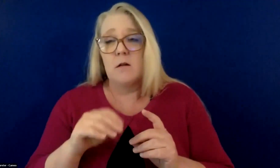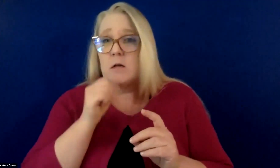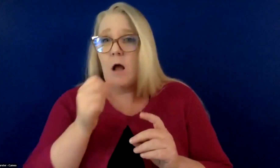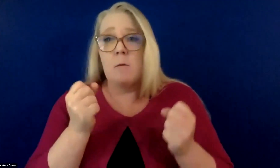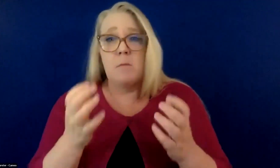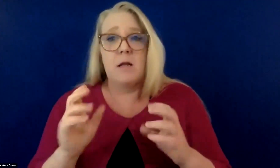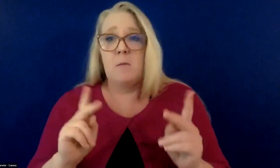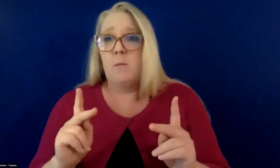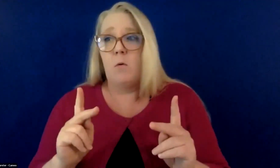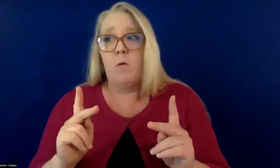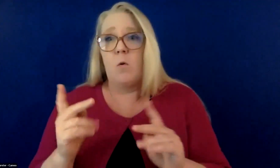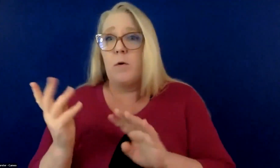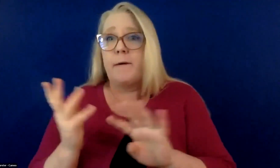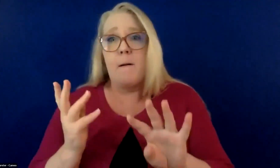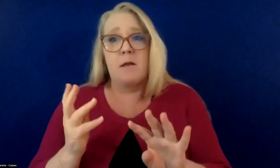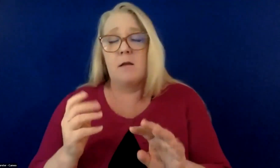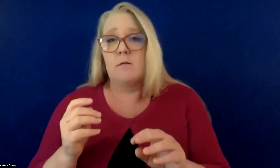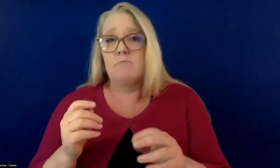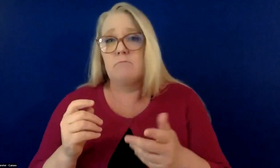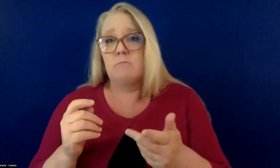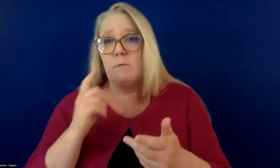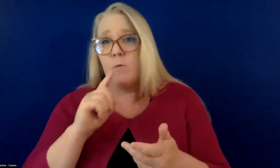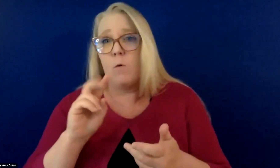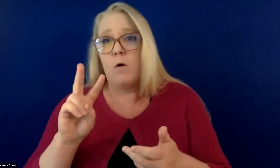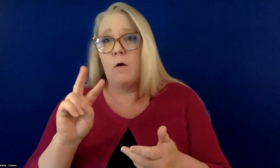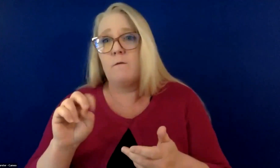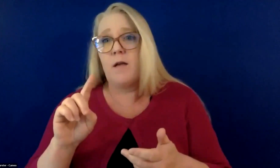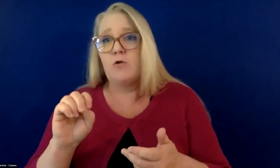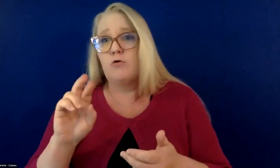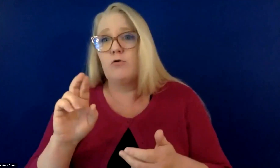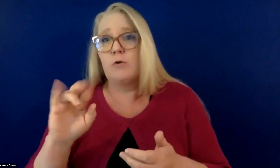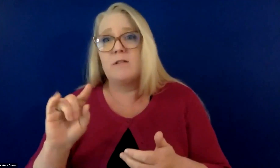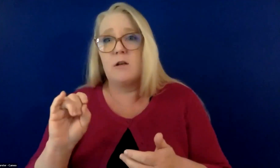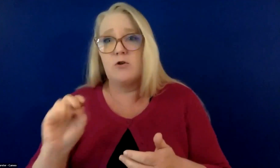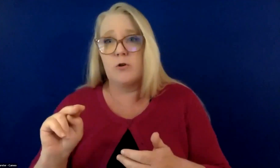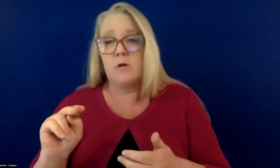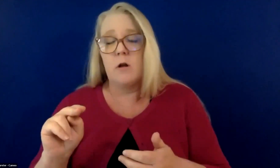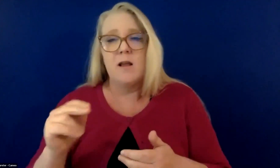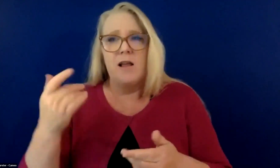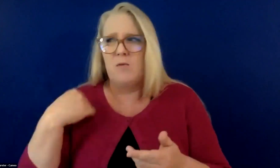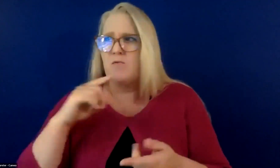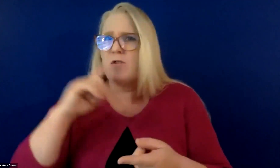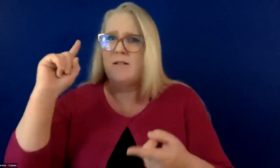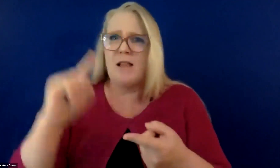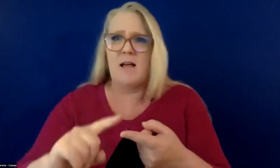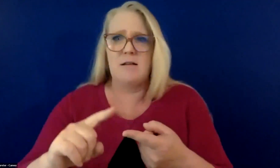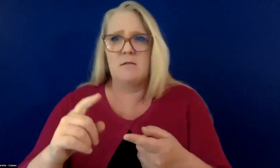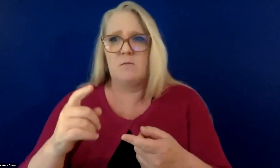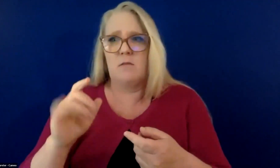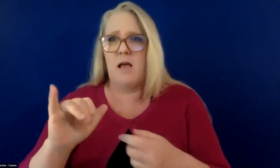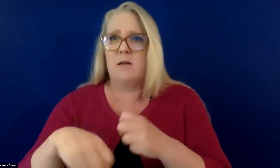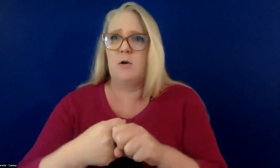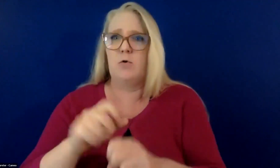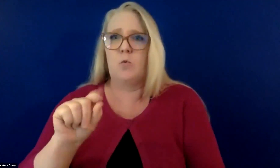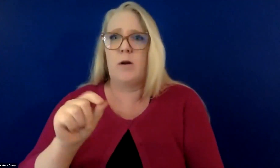newly vendored for services during COVID-19. That was just not something that went on a lot. We had a kind of a downtick in new vendorizations. But prior to